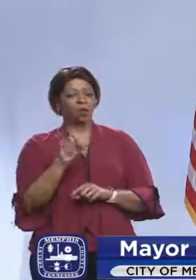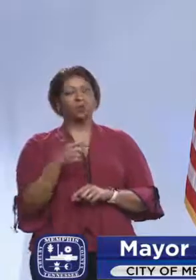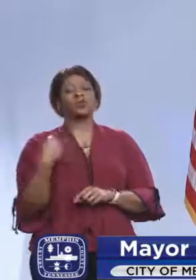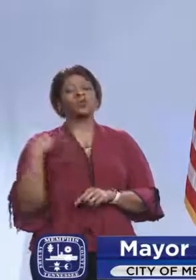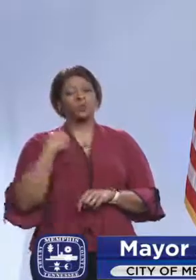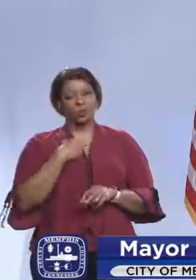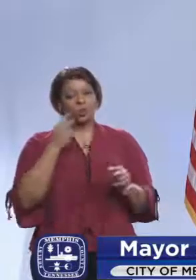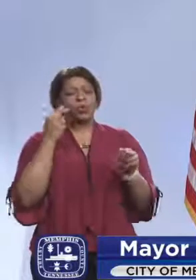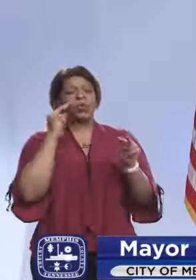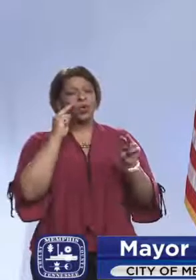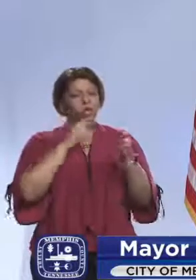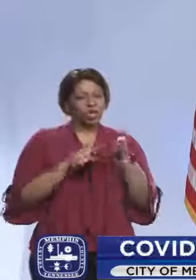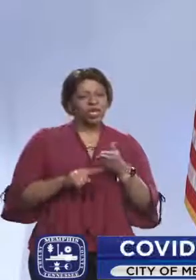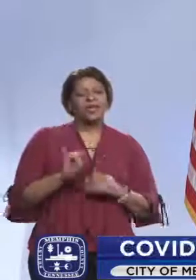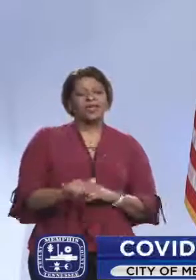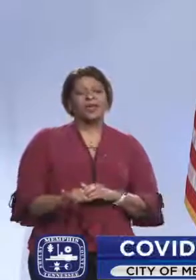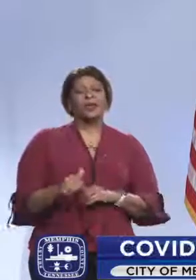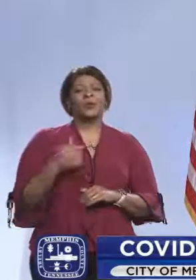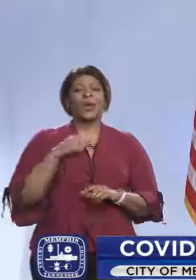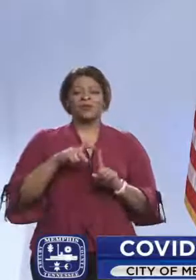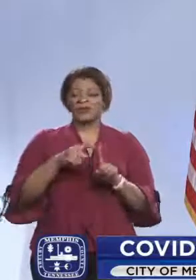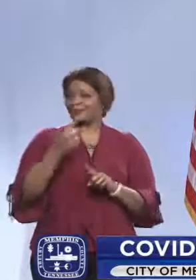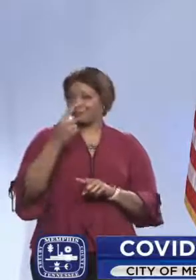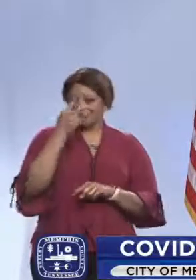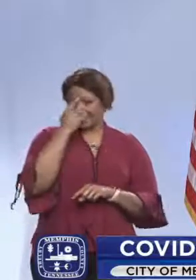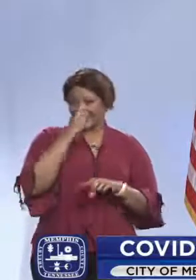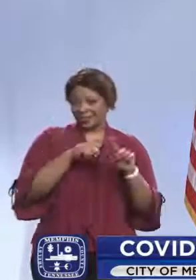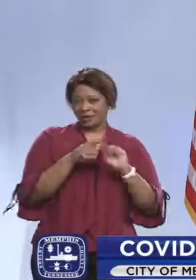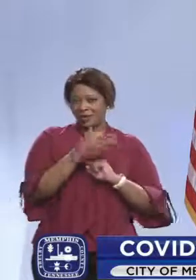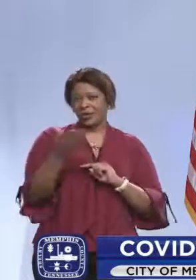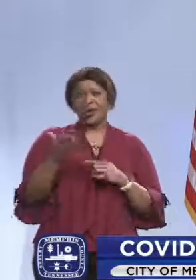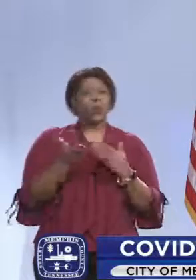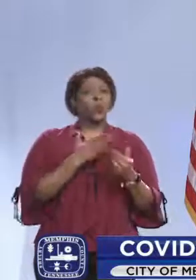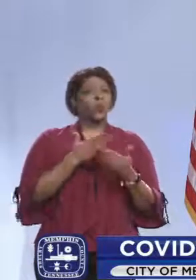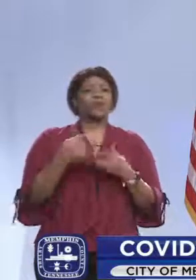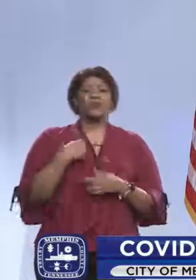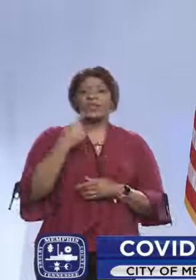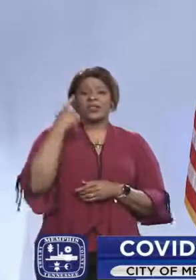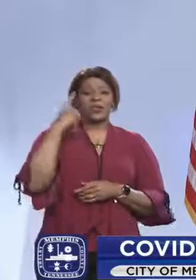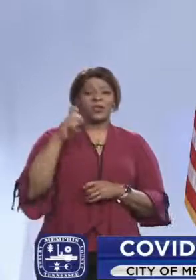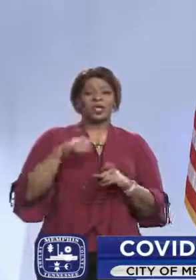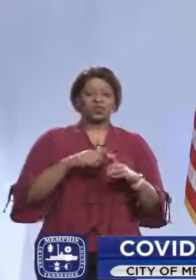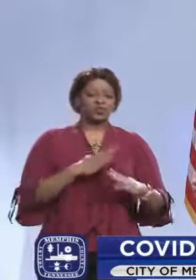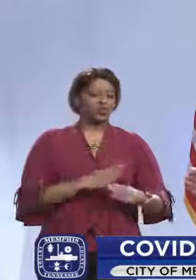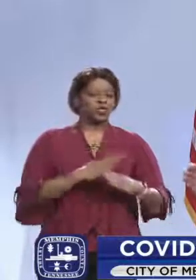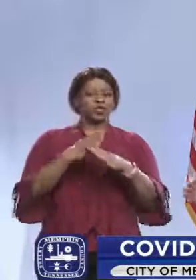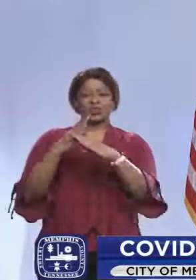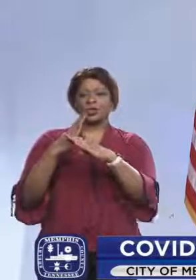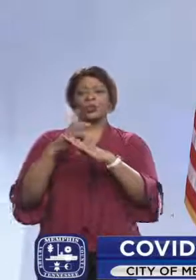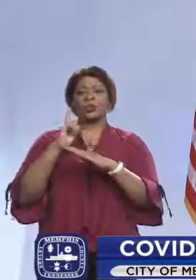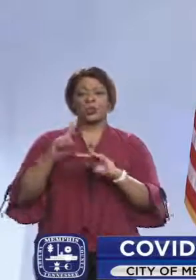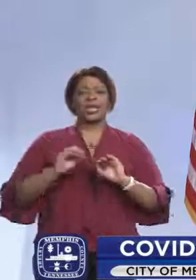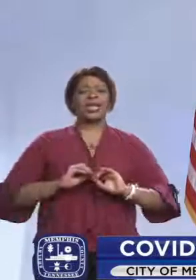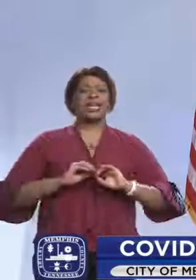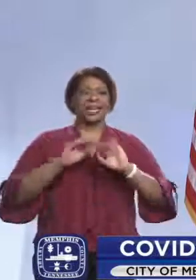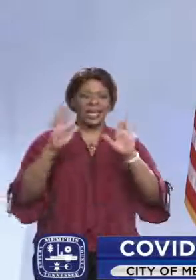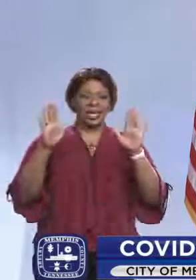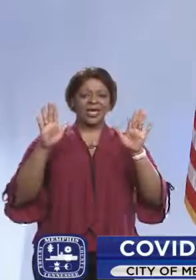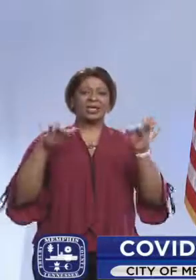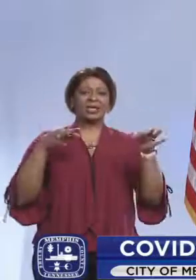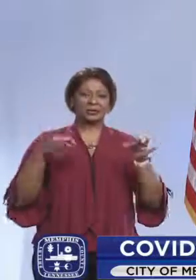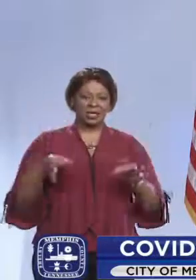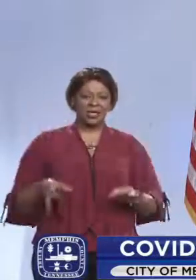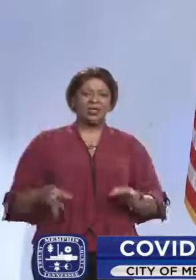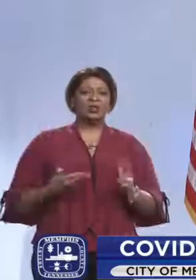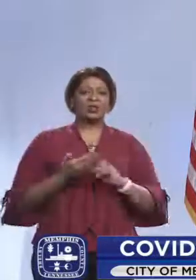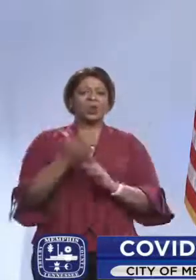are looking at that. We have to take into account several things. First of all, whatever we think we need to restrict, we really need to clear it through